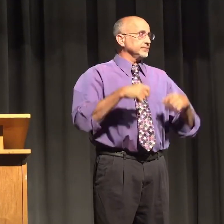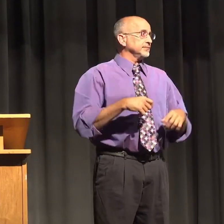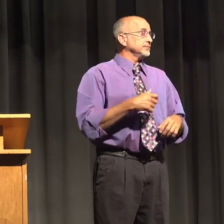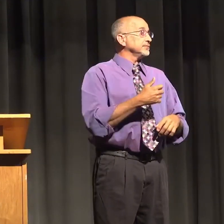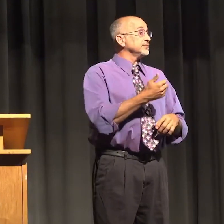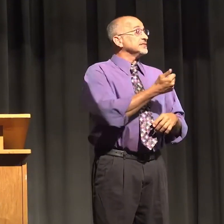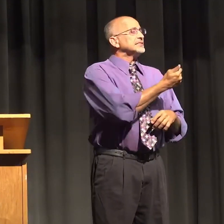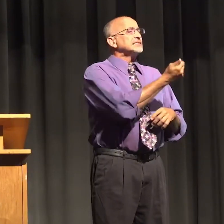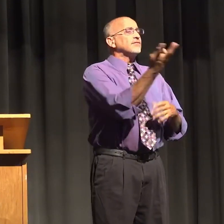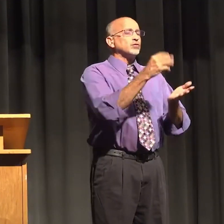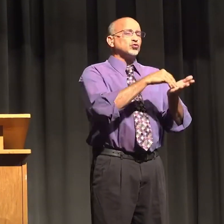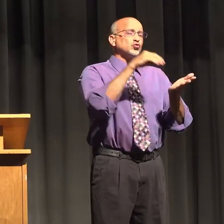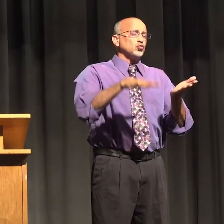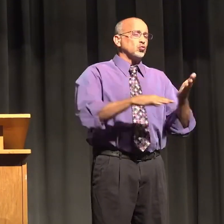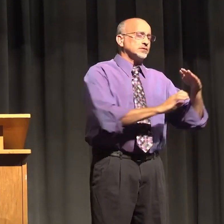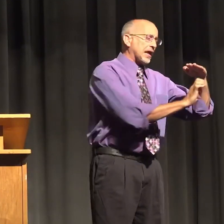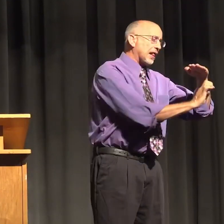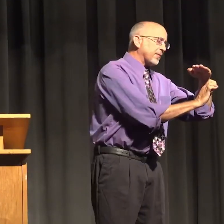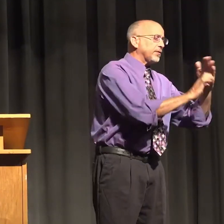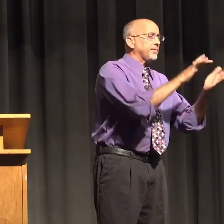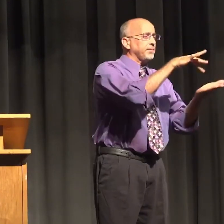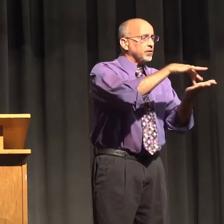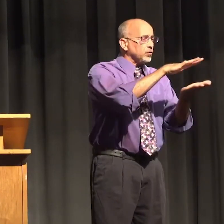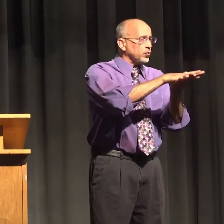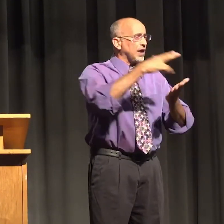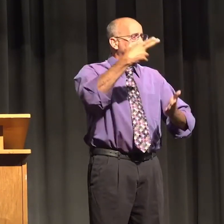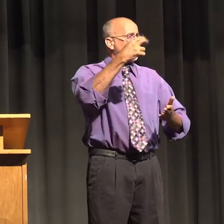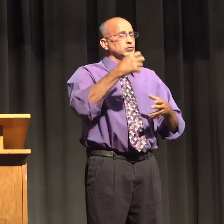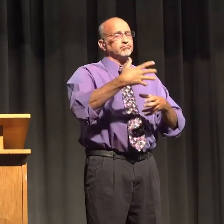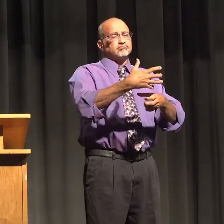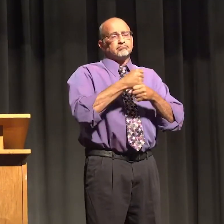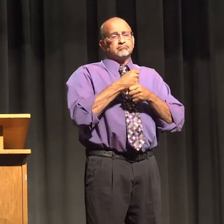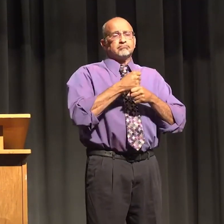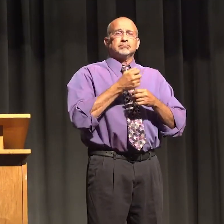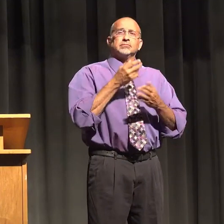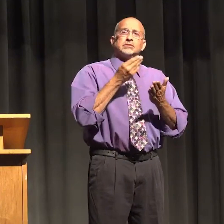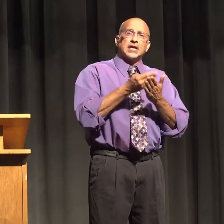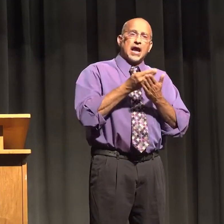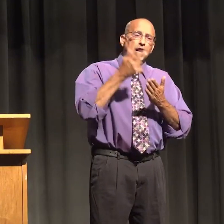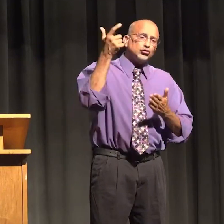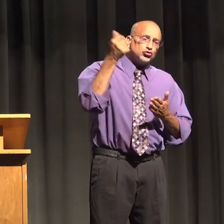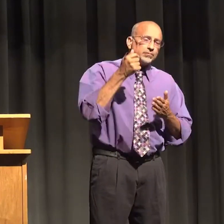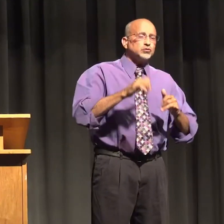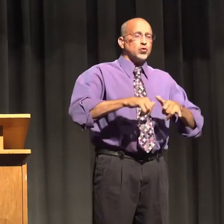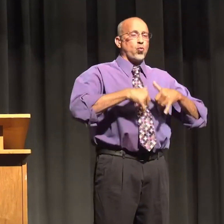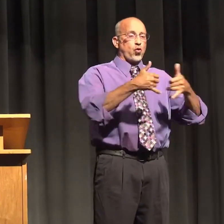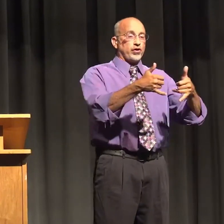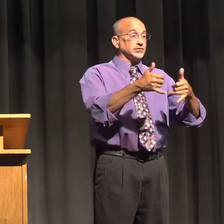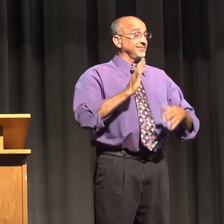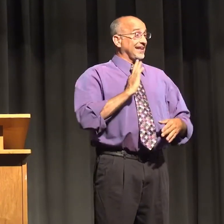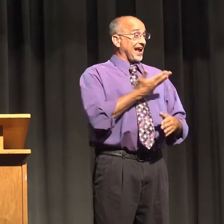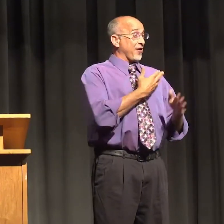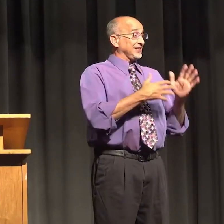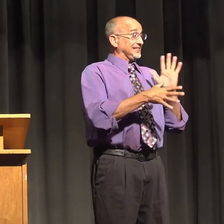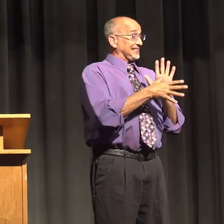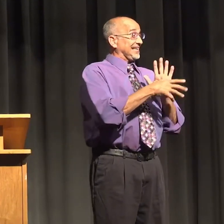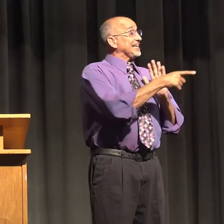ceremony. And there were several students from elementary, middle school, and high school who received various scholarships and awards.